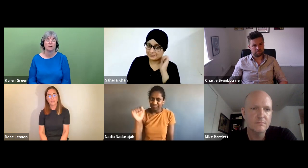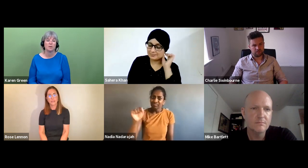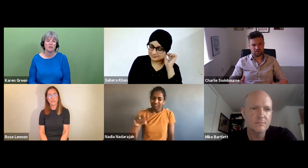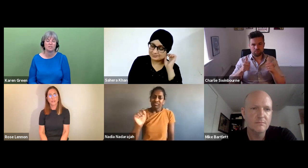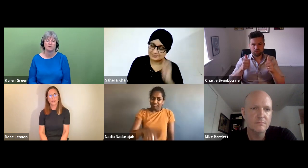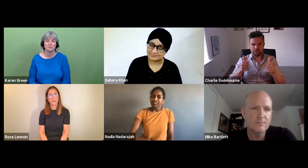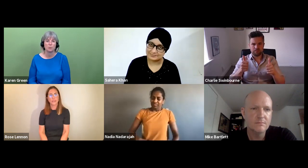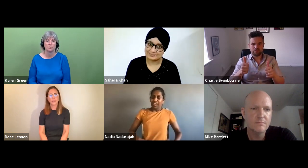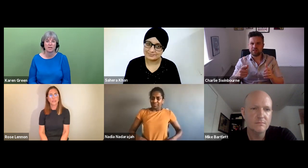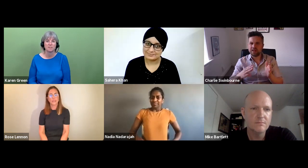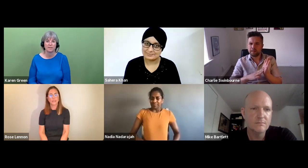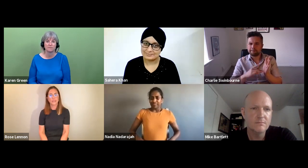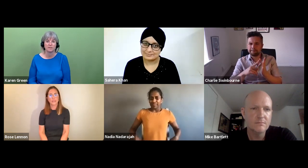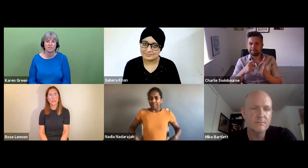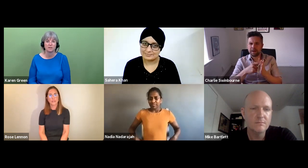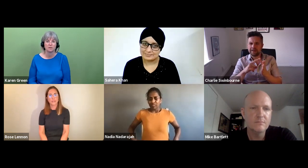is definitely worth getting that funding.